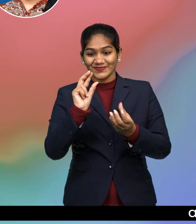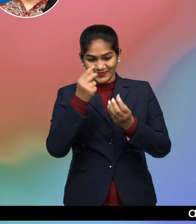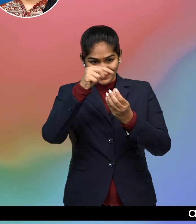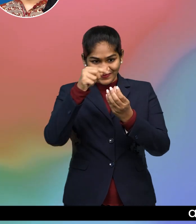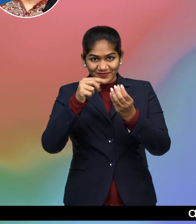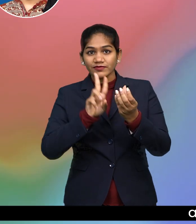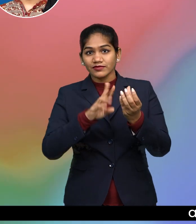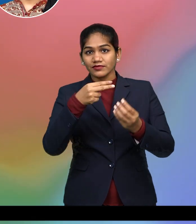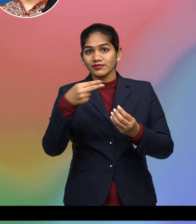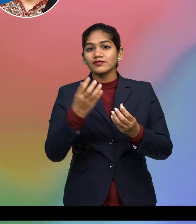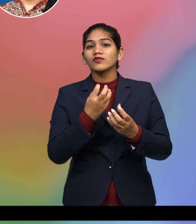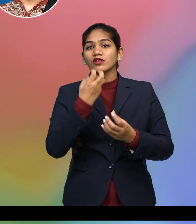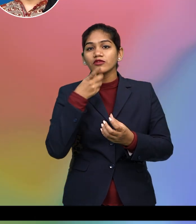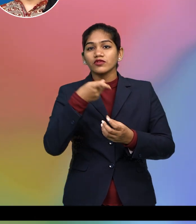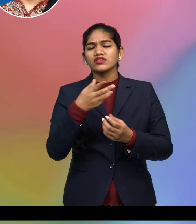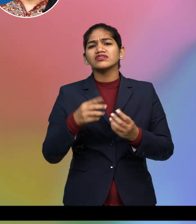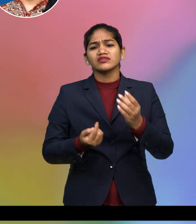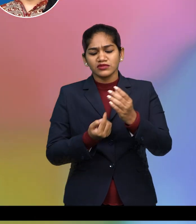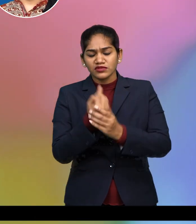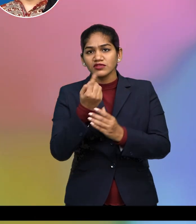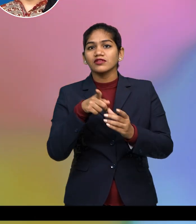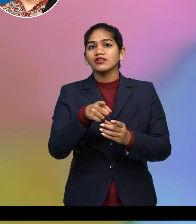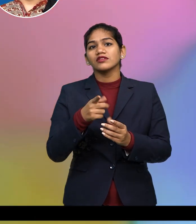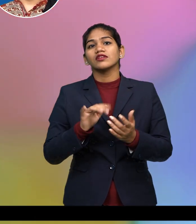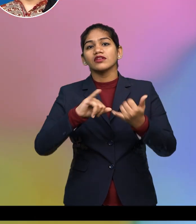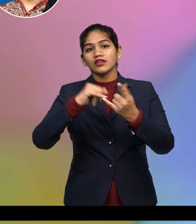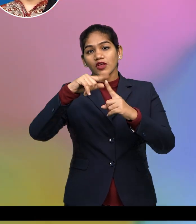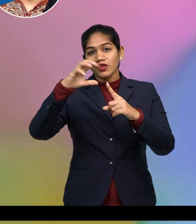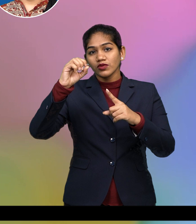are propagated by stolons.